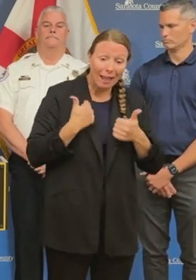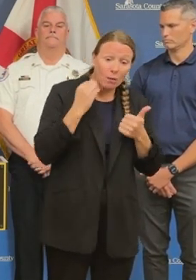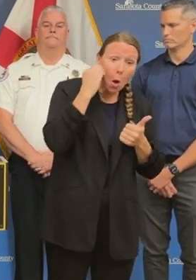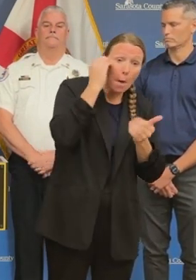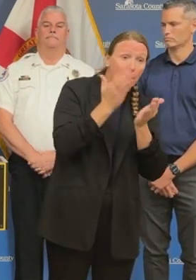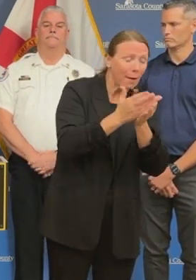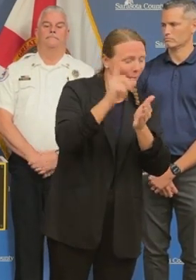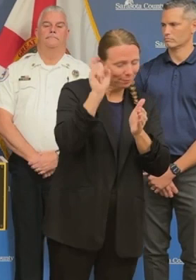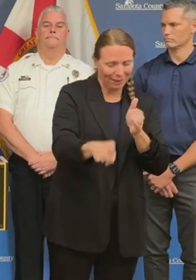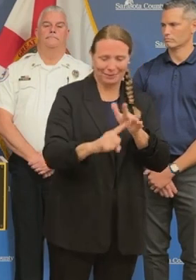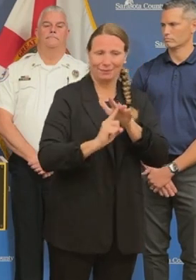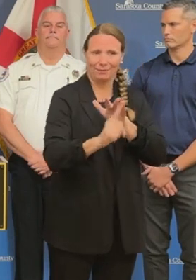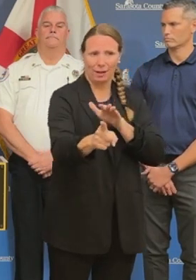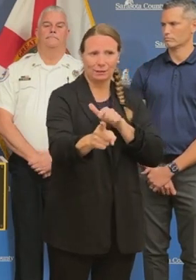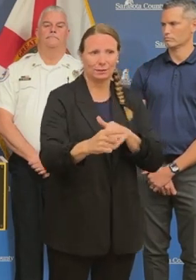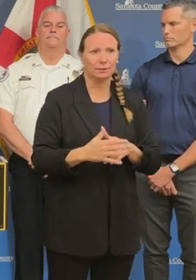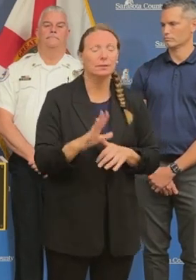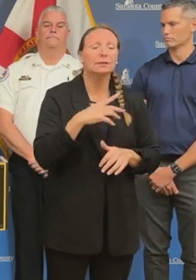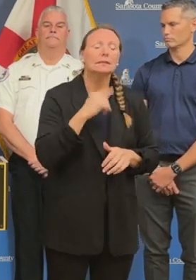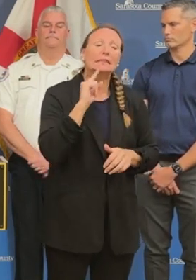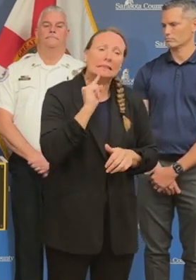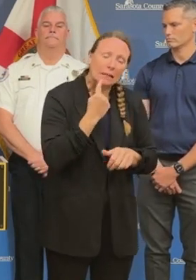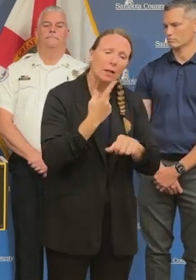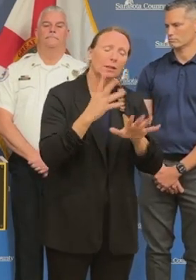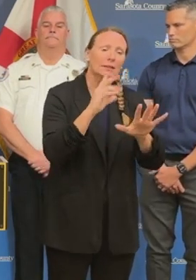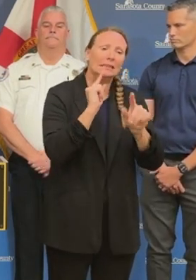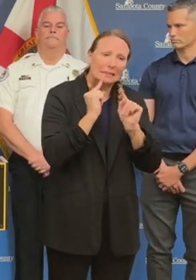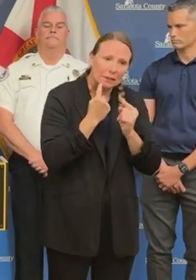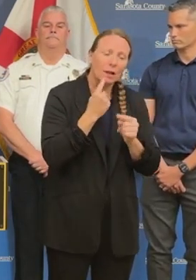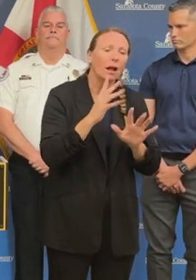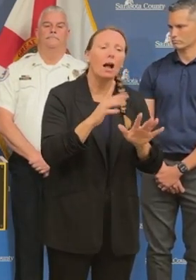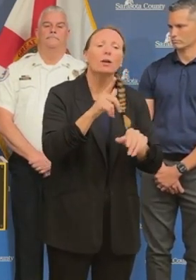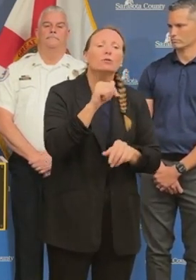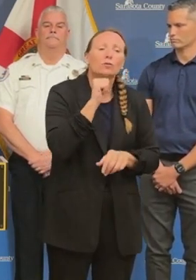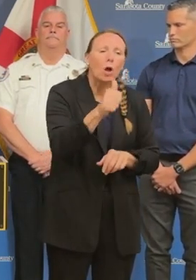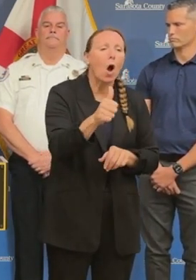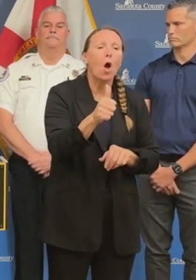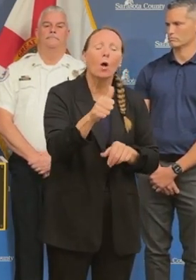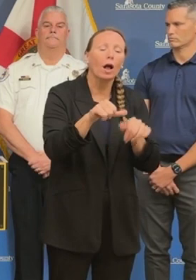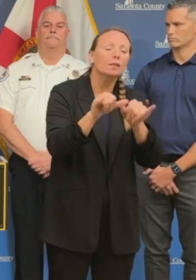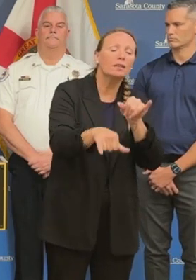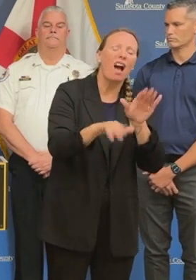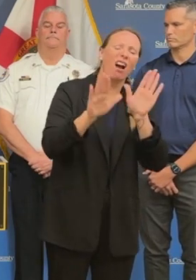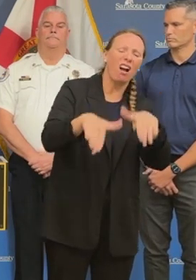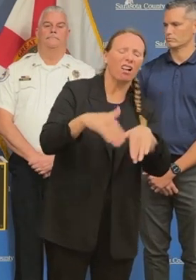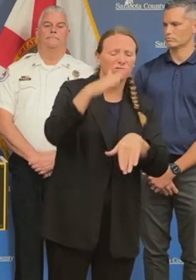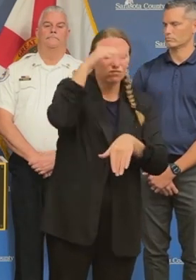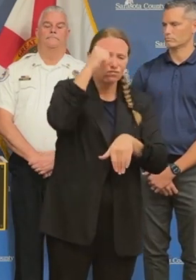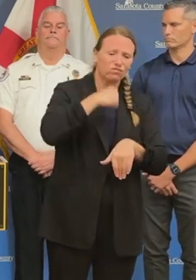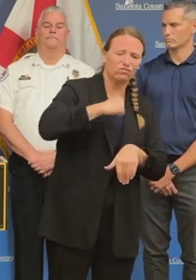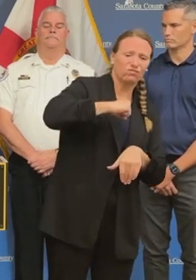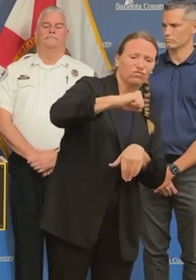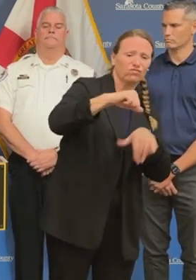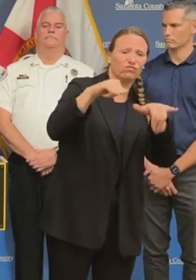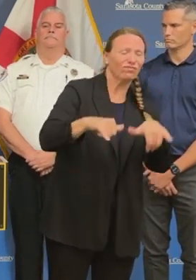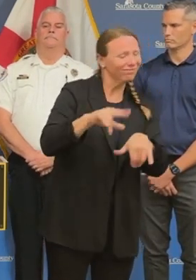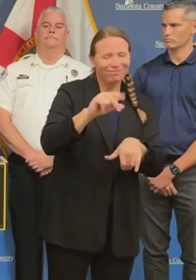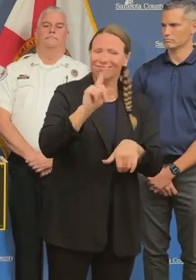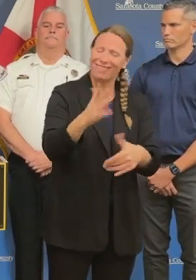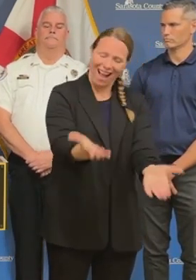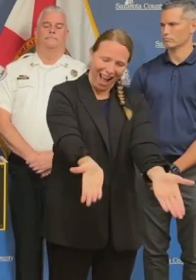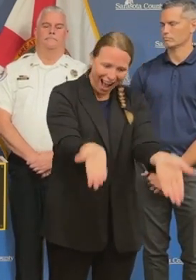you, do not stay in any of these areas. It is not worth risking your life and the life of your family